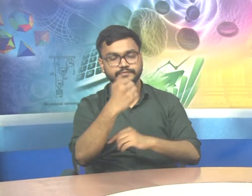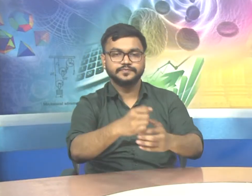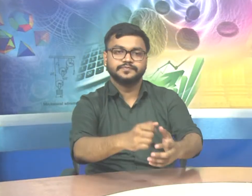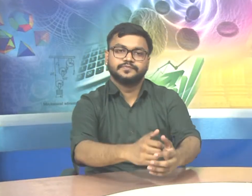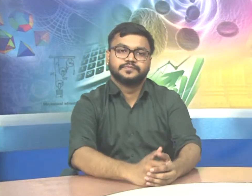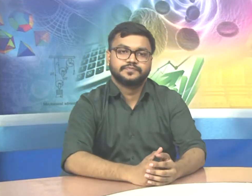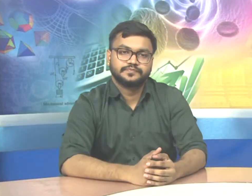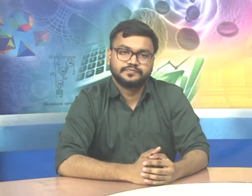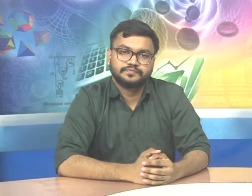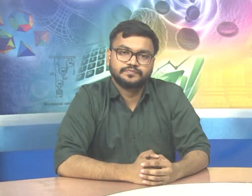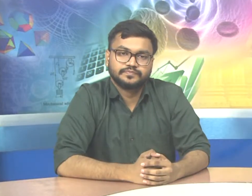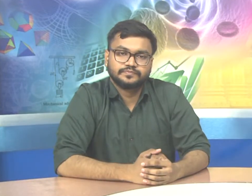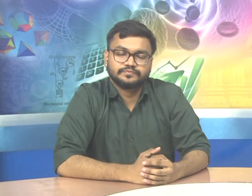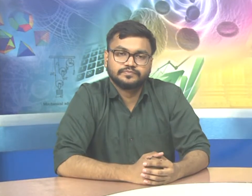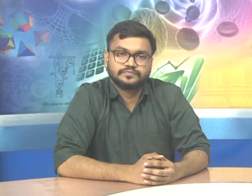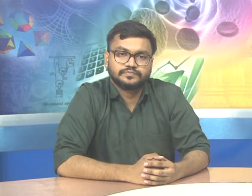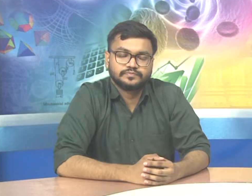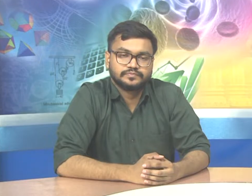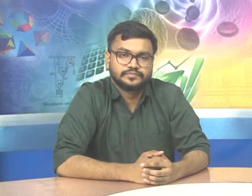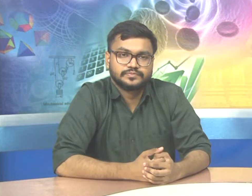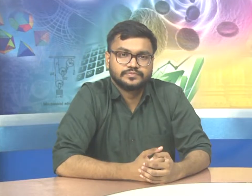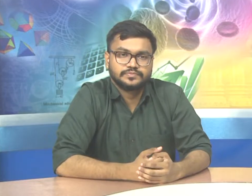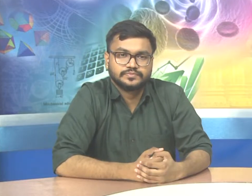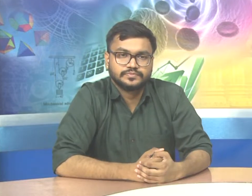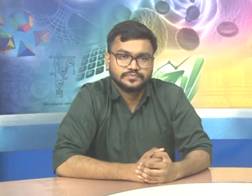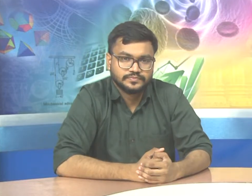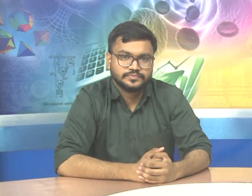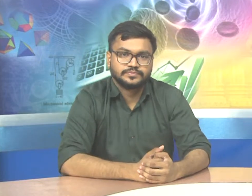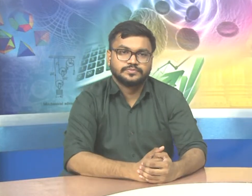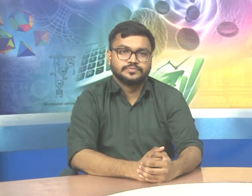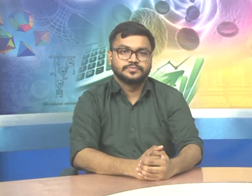electric fans, bulb, etc.